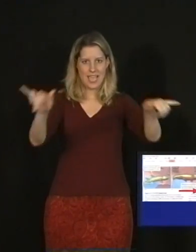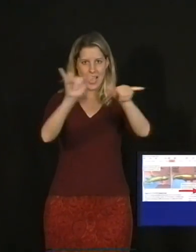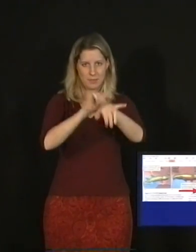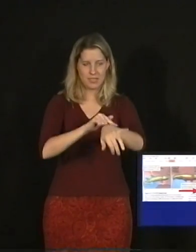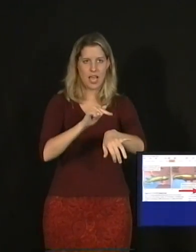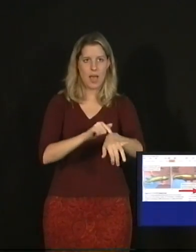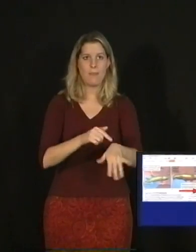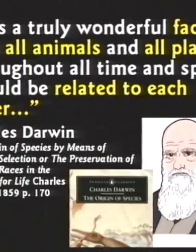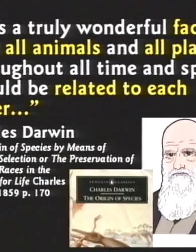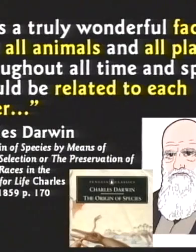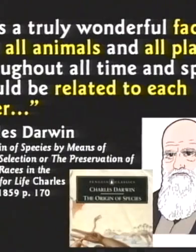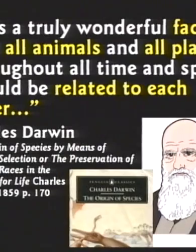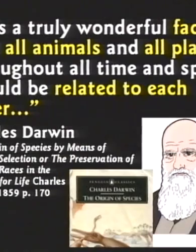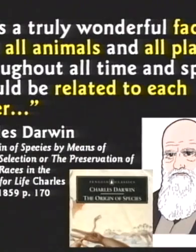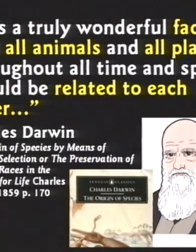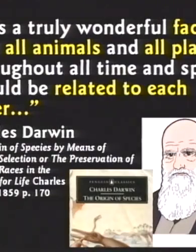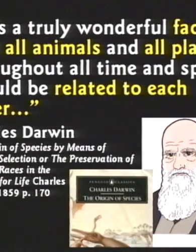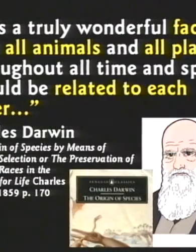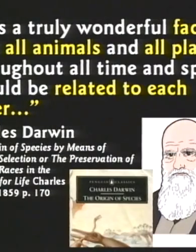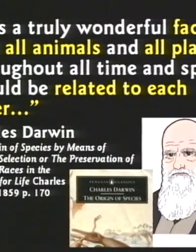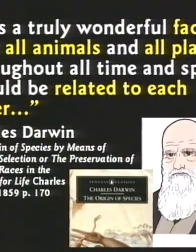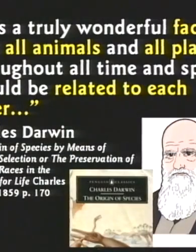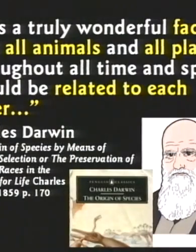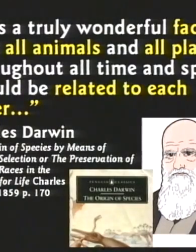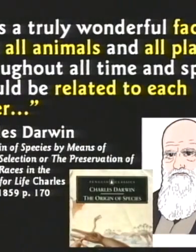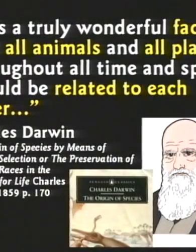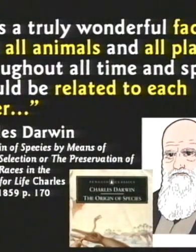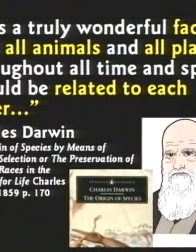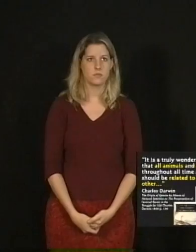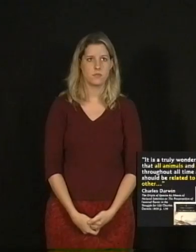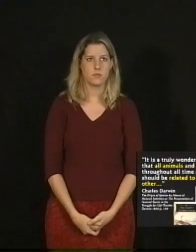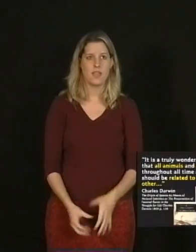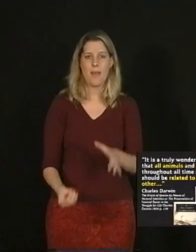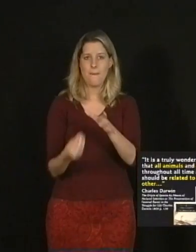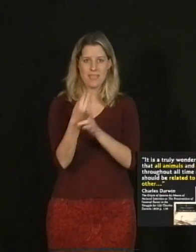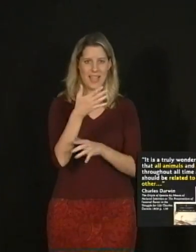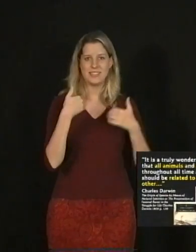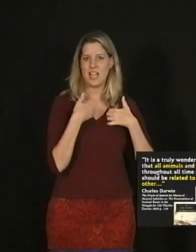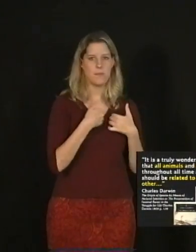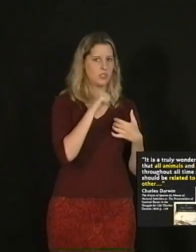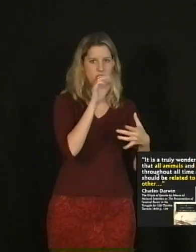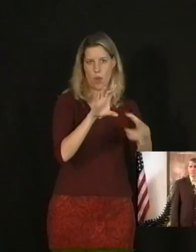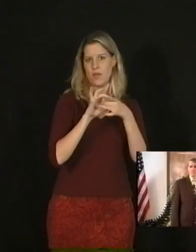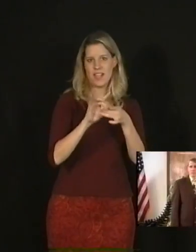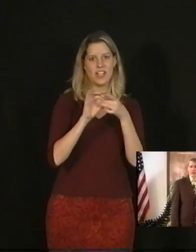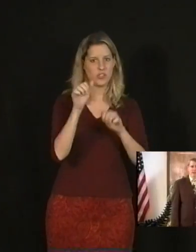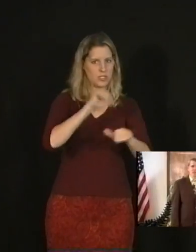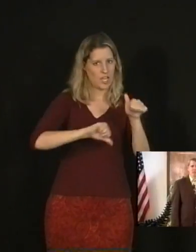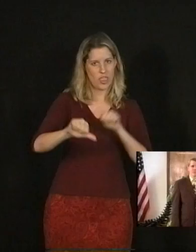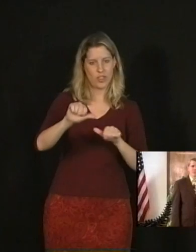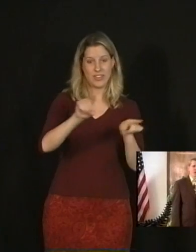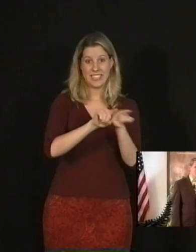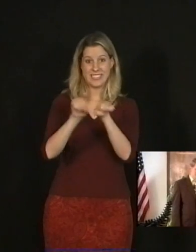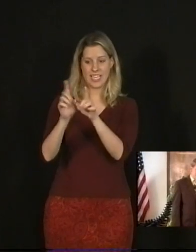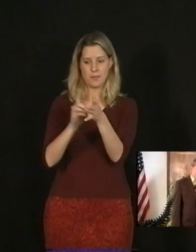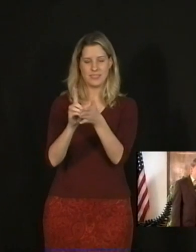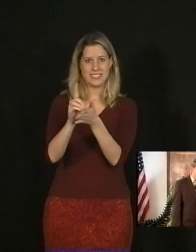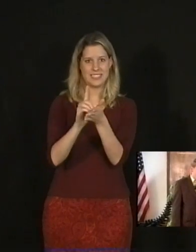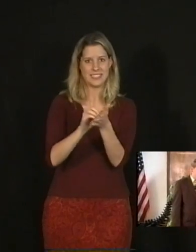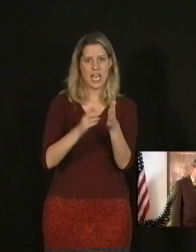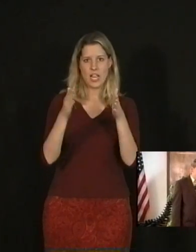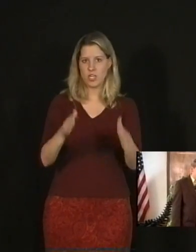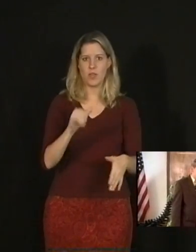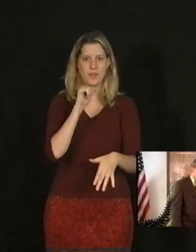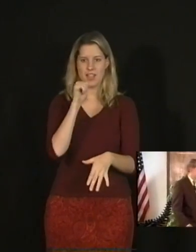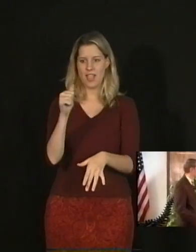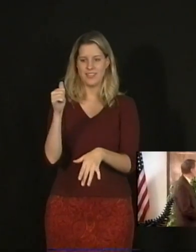4. Plants and animals are not related to each other. They have the same designer, but not the same uncle and